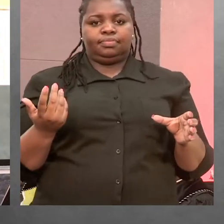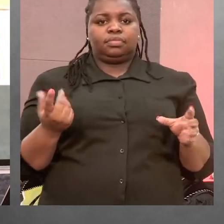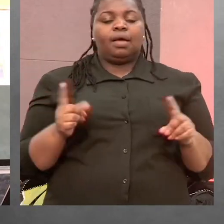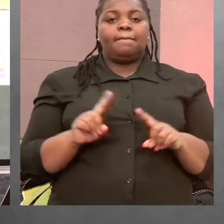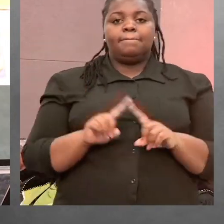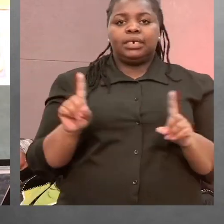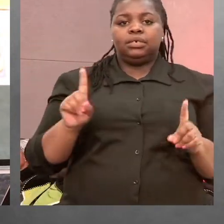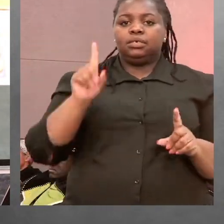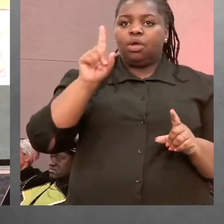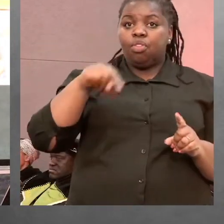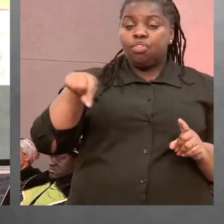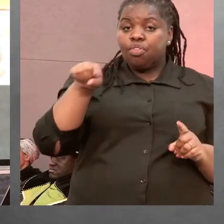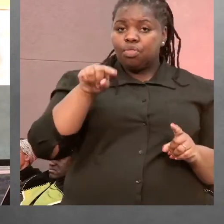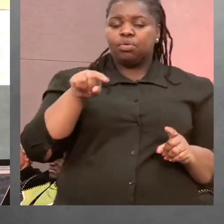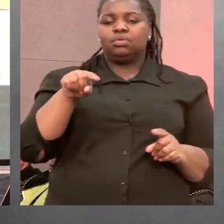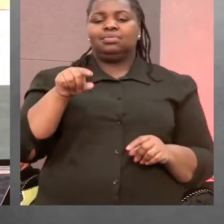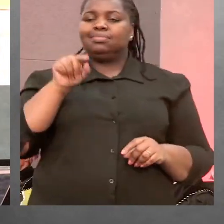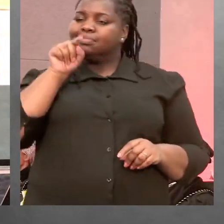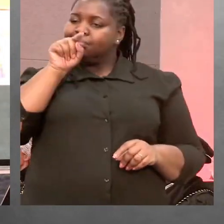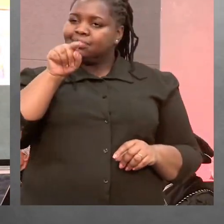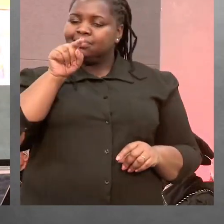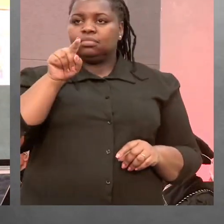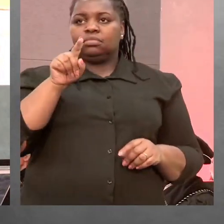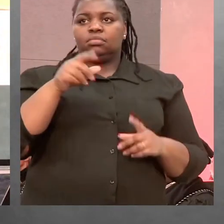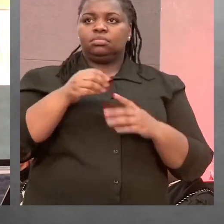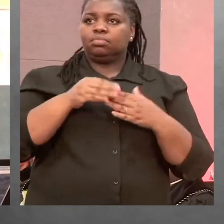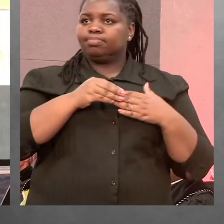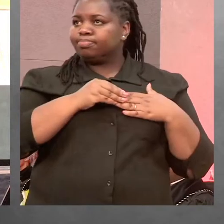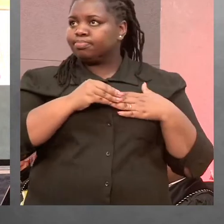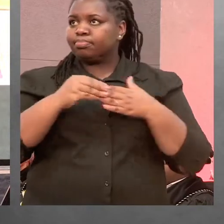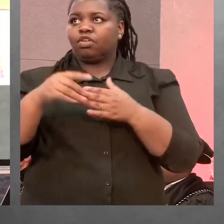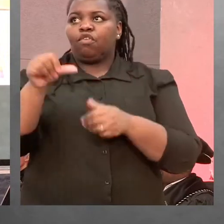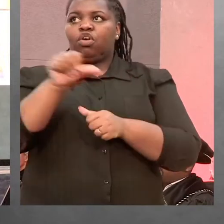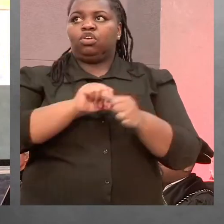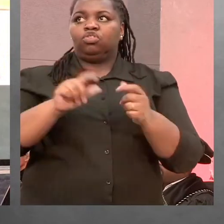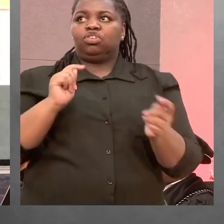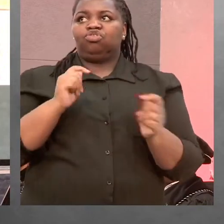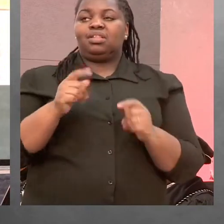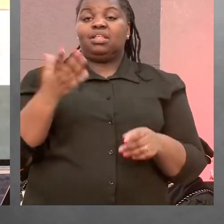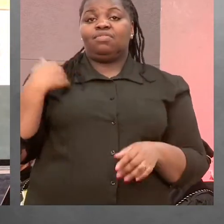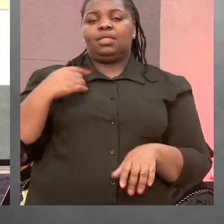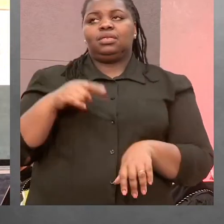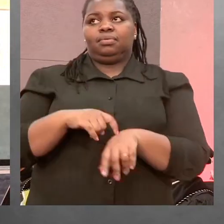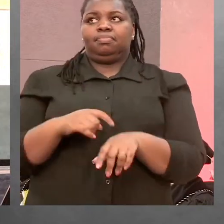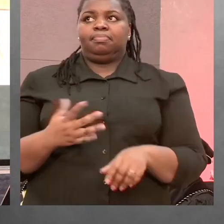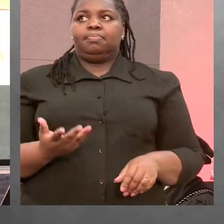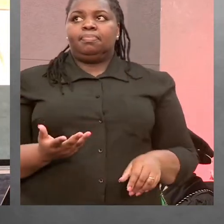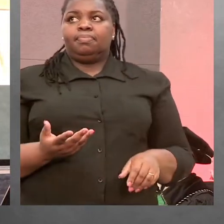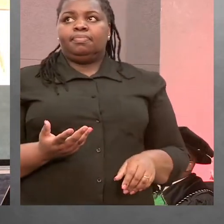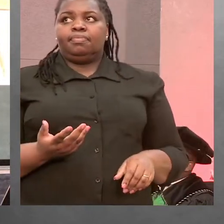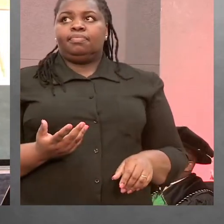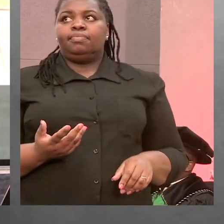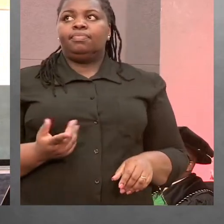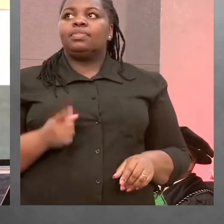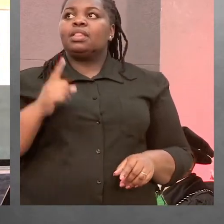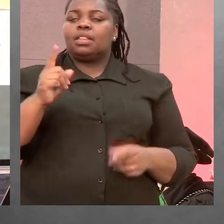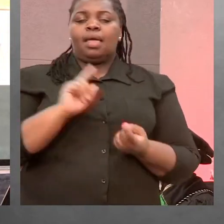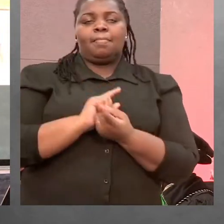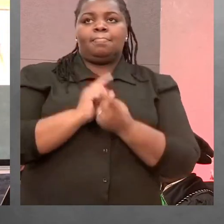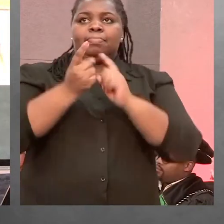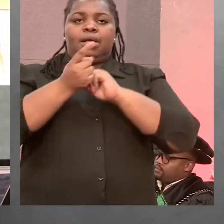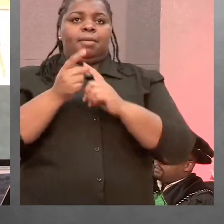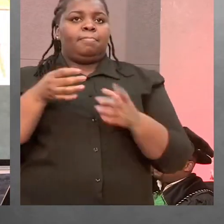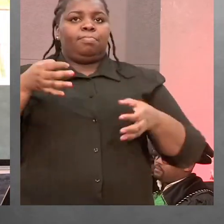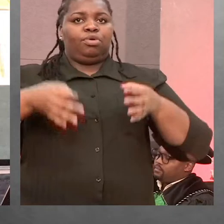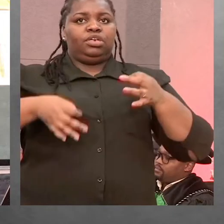But those peasants are the ones who drove the social change of that time. And they became